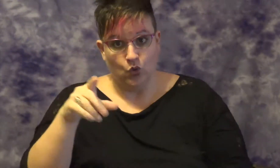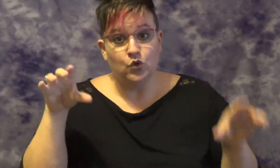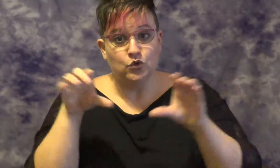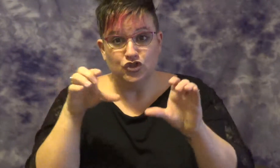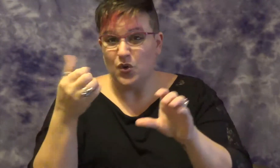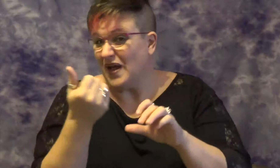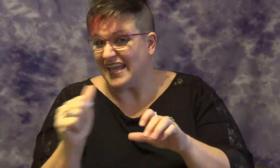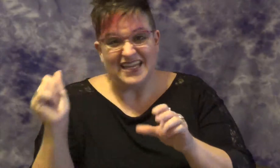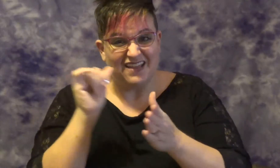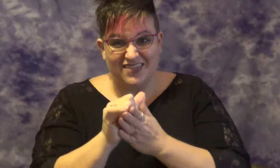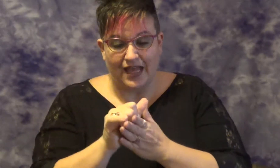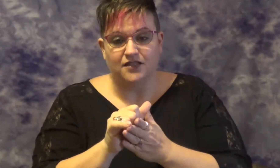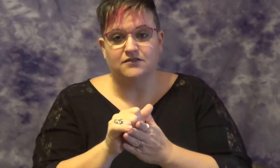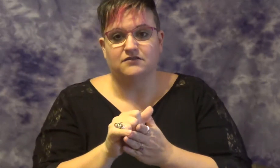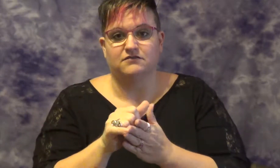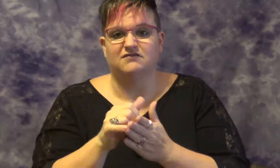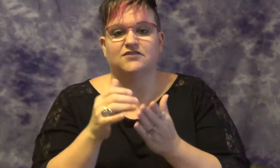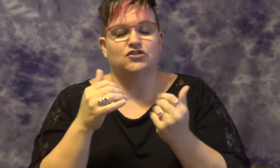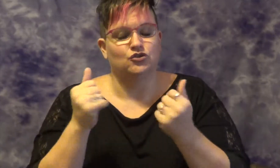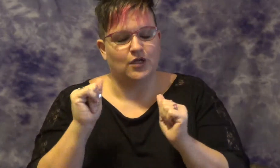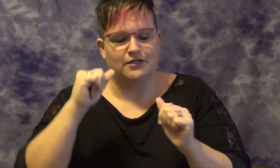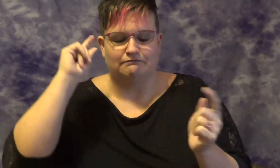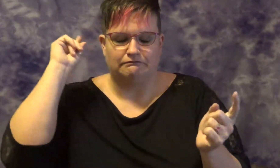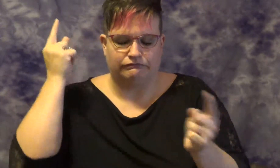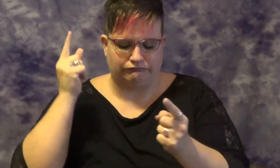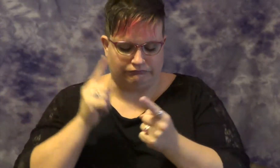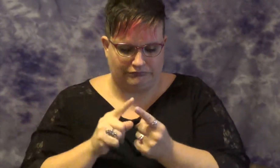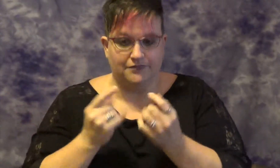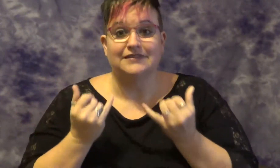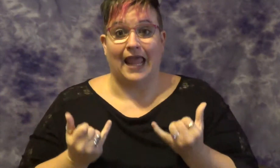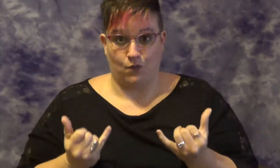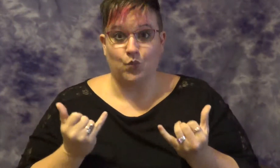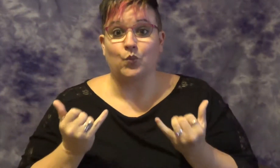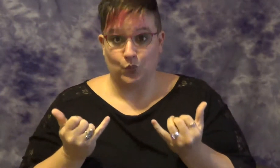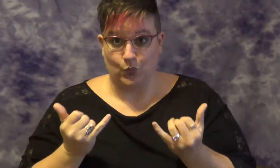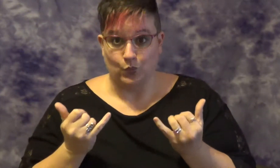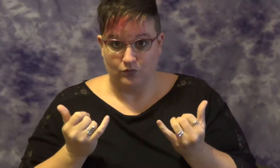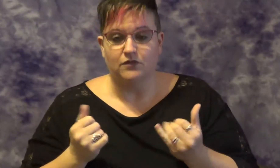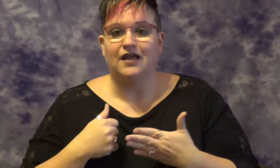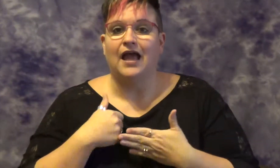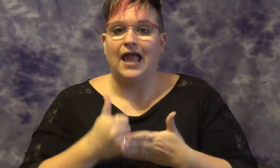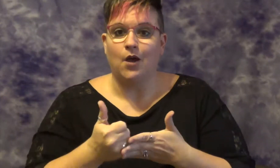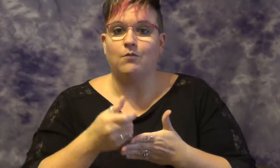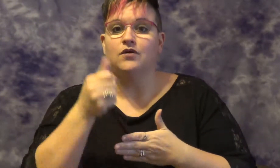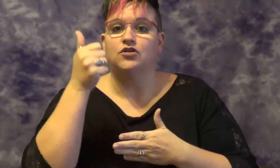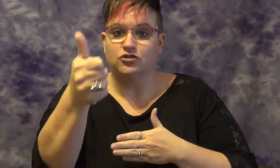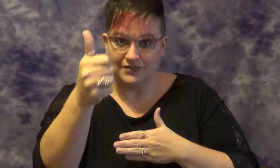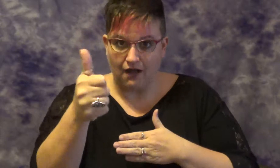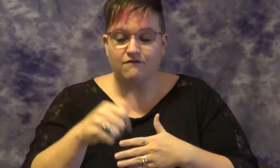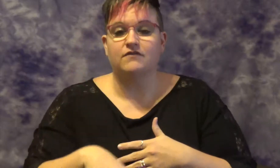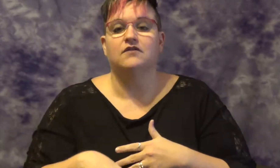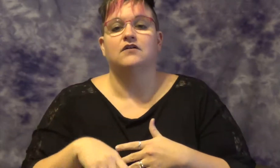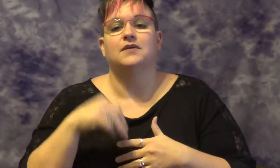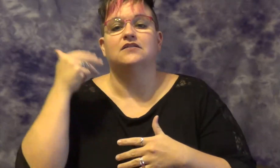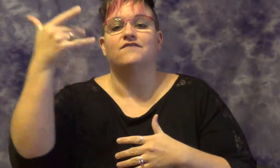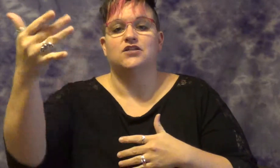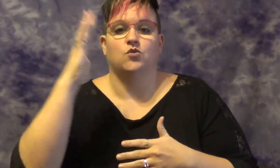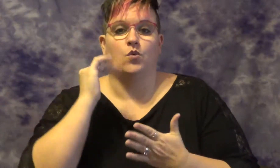not good. So if you do any of that, please try to curb that as much as possible now. So it'll help yourself